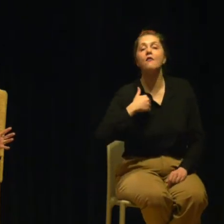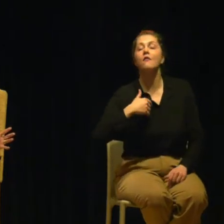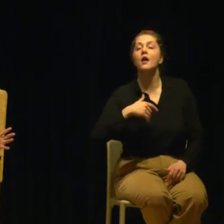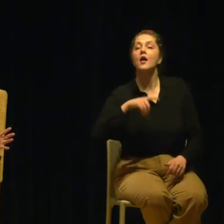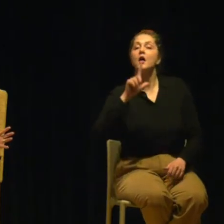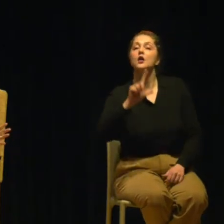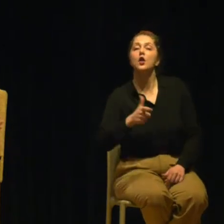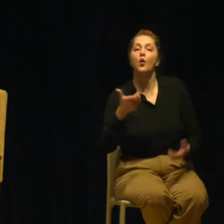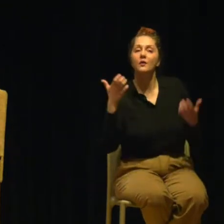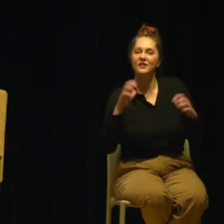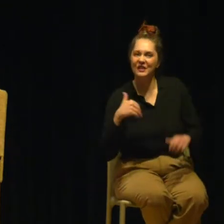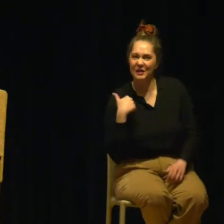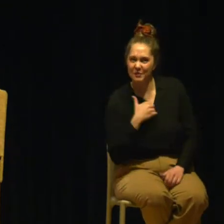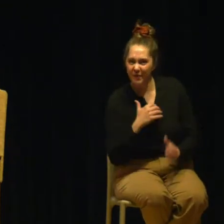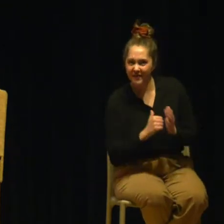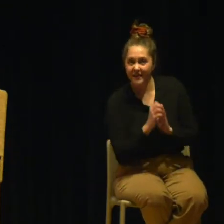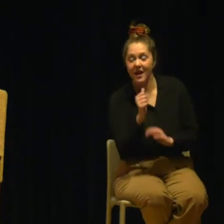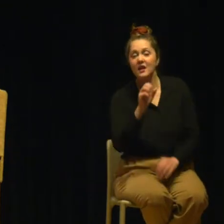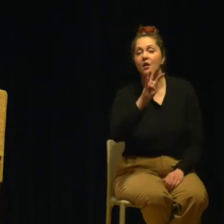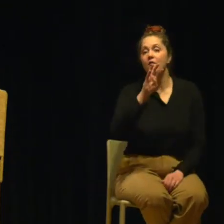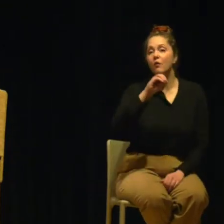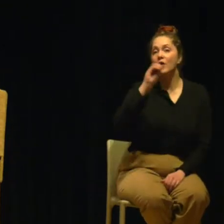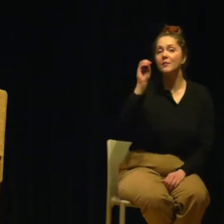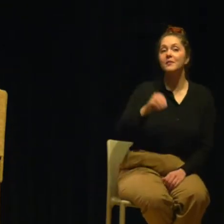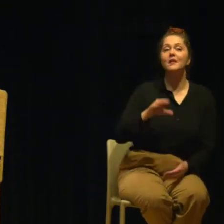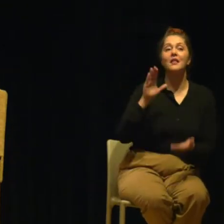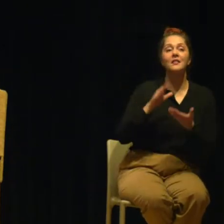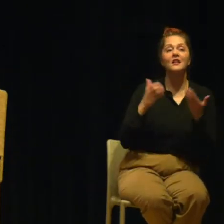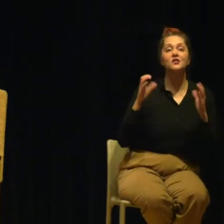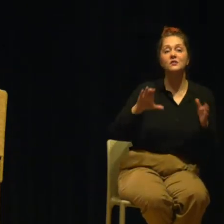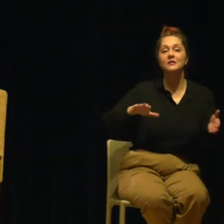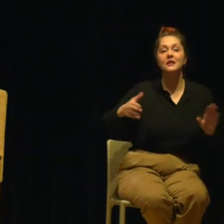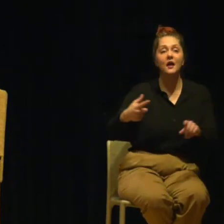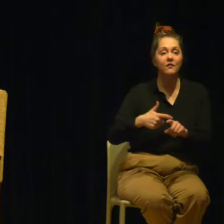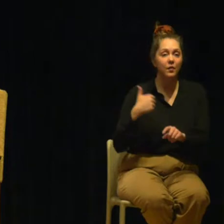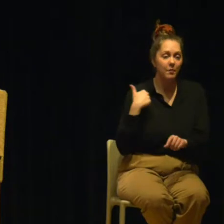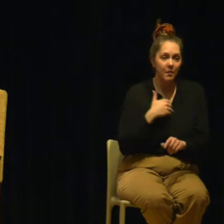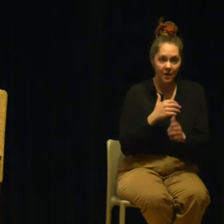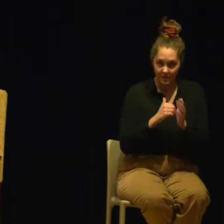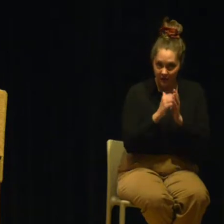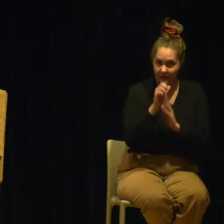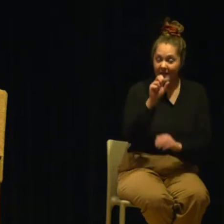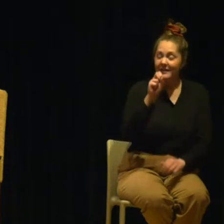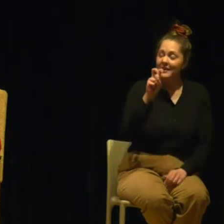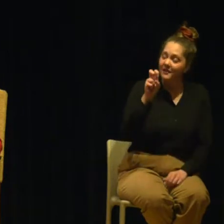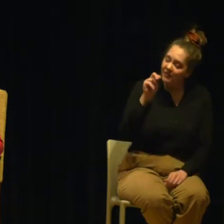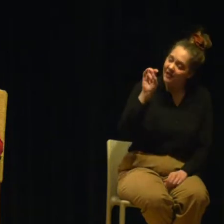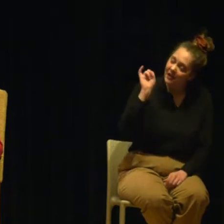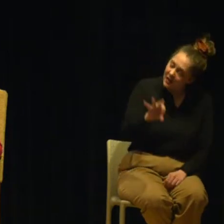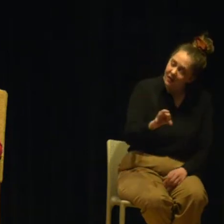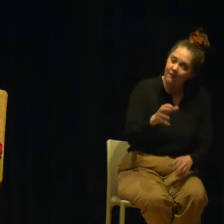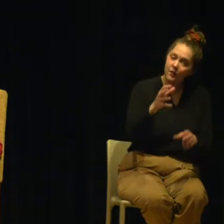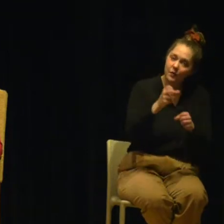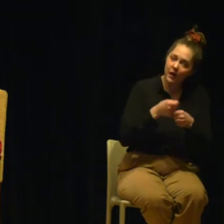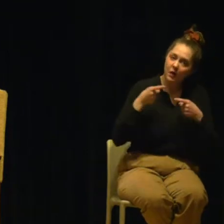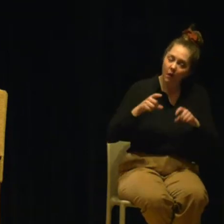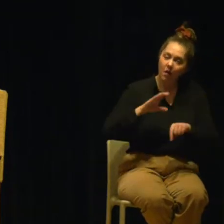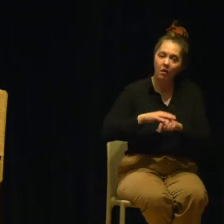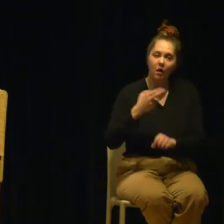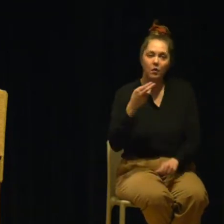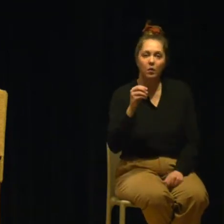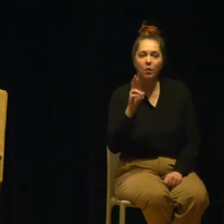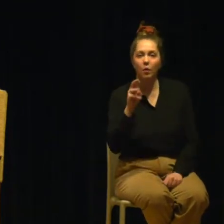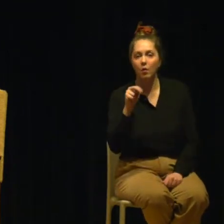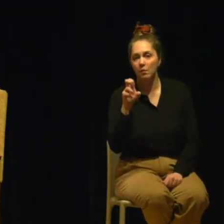breast cancer and a 40% less chance of dying from breast cancer even if you get it while on hormones.